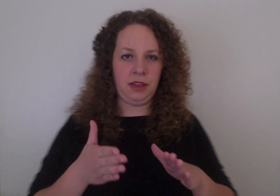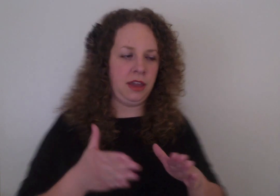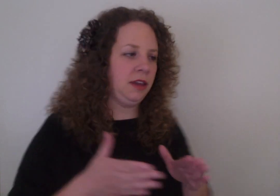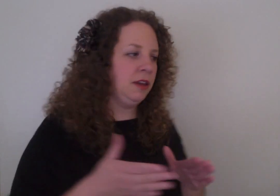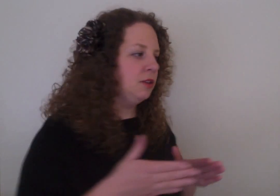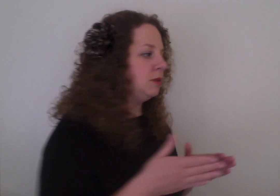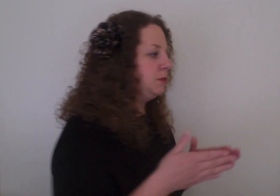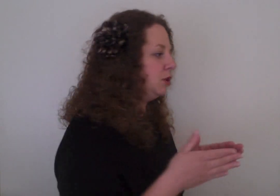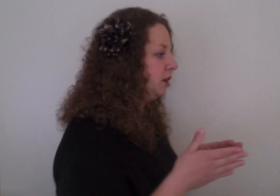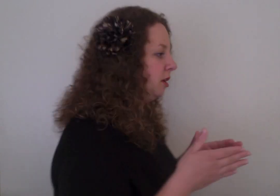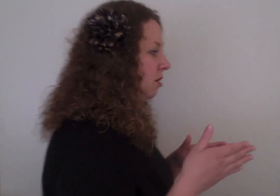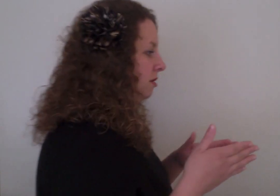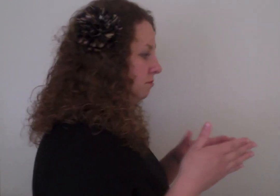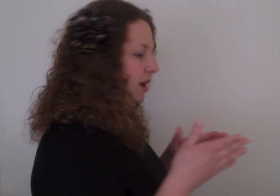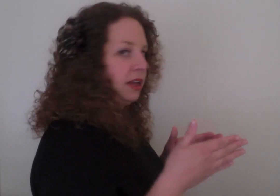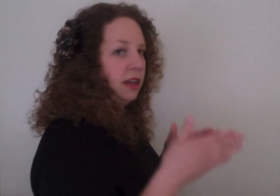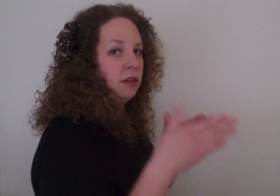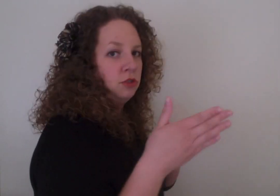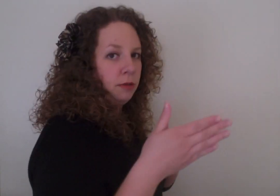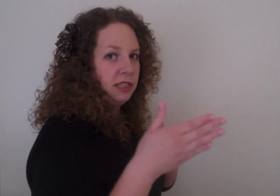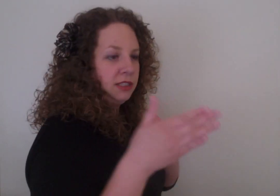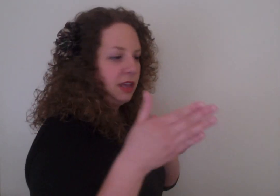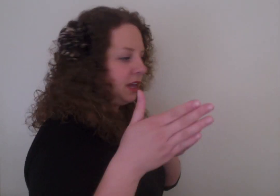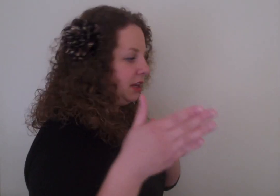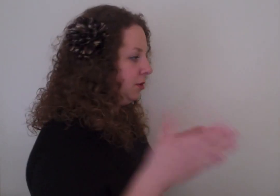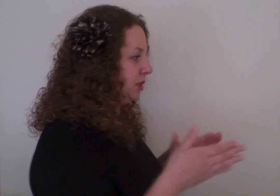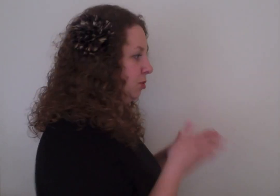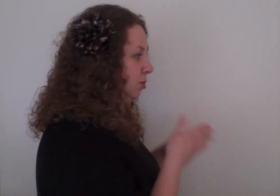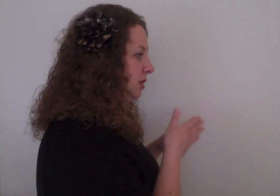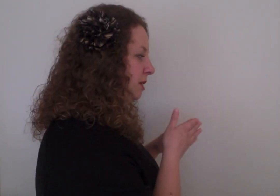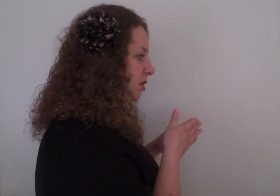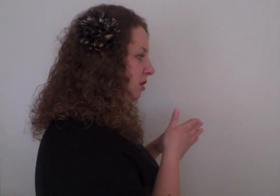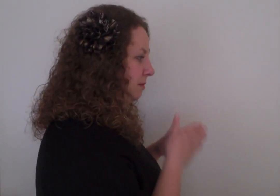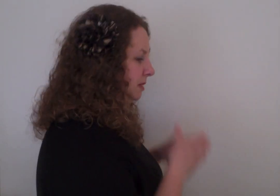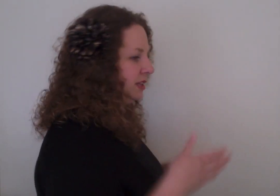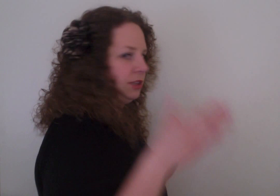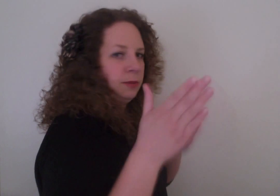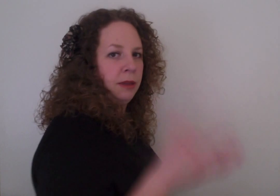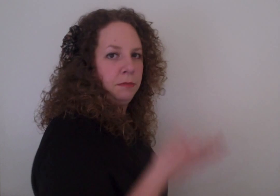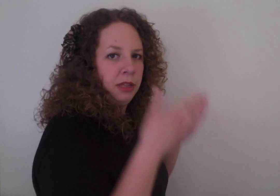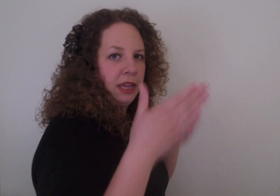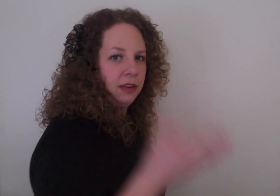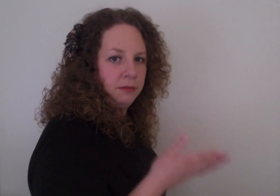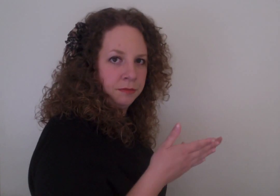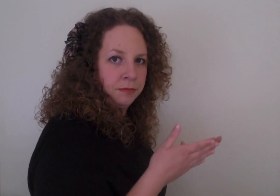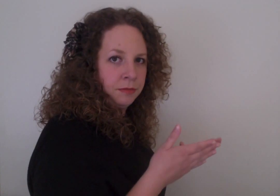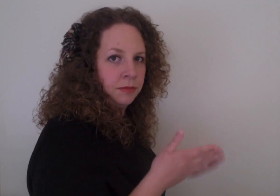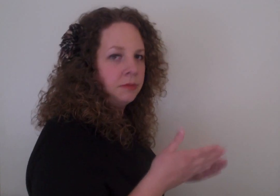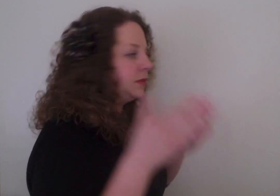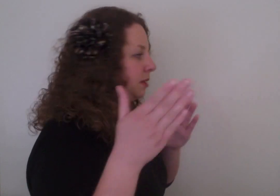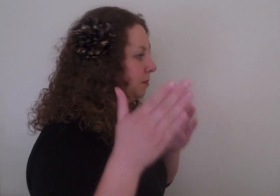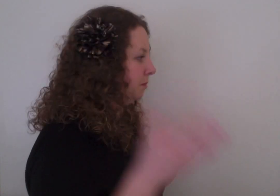Okay, so I'm starting on my dominant side and going towards my non-dominant side this way. Plan.